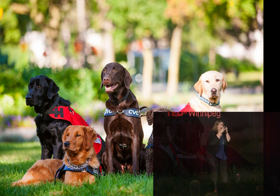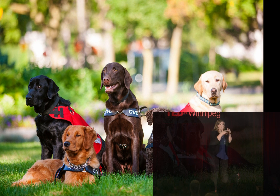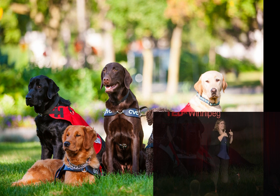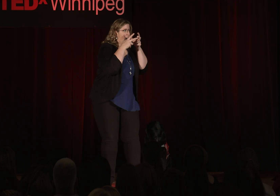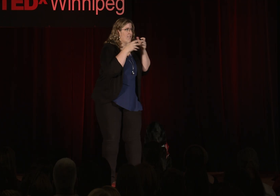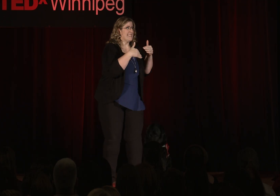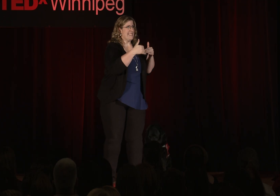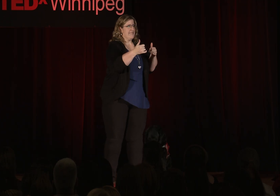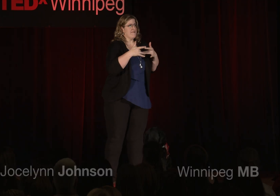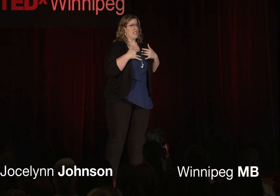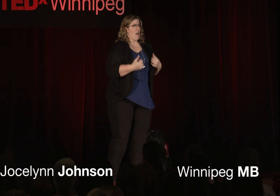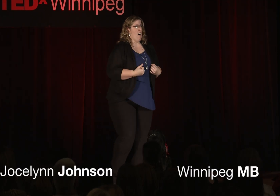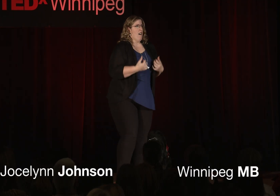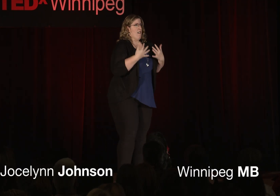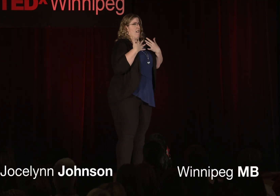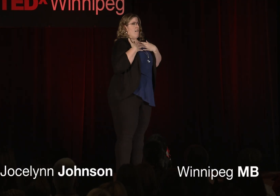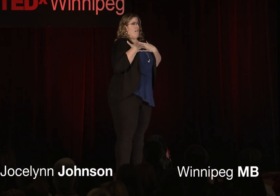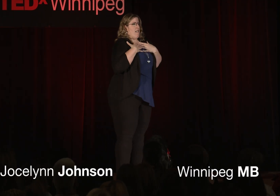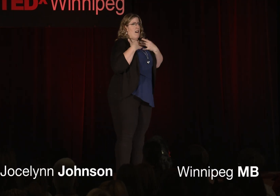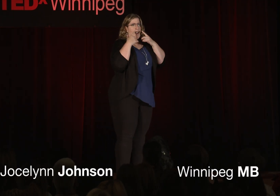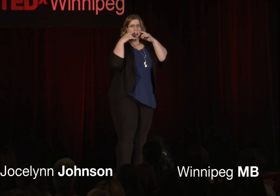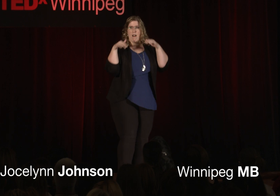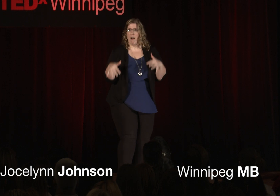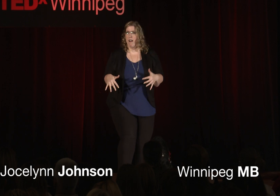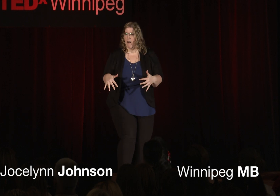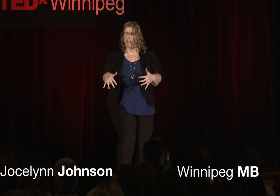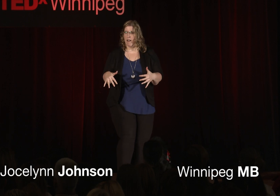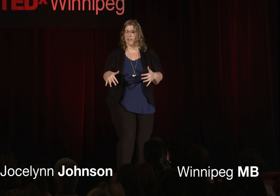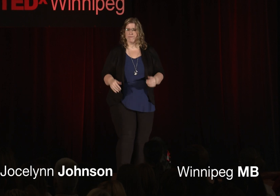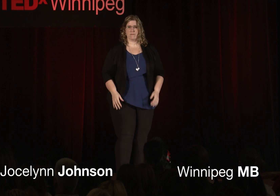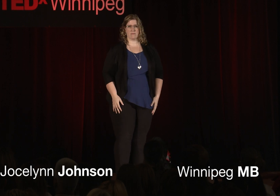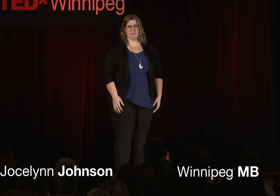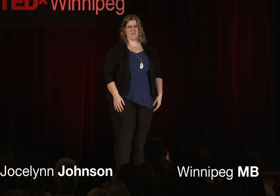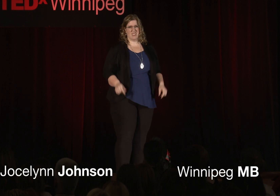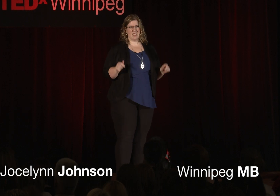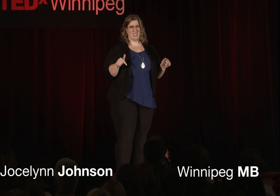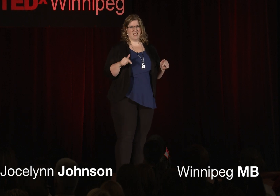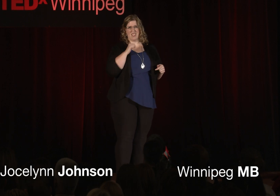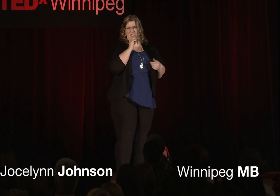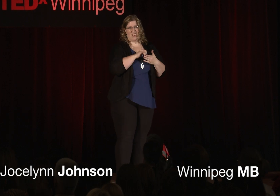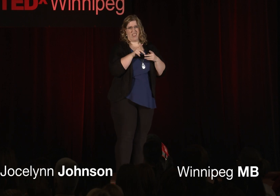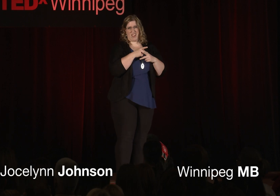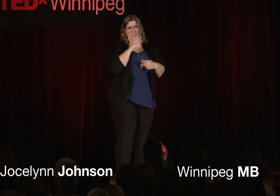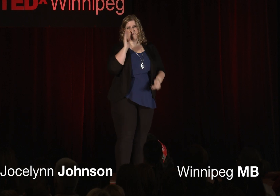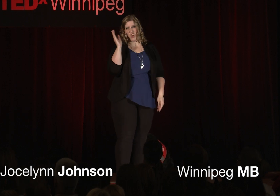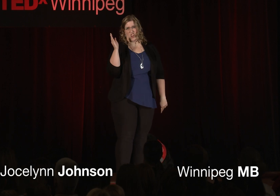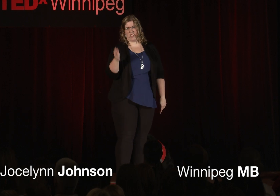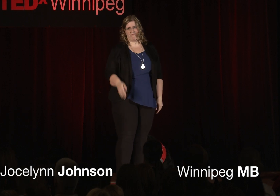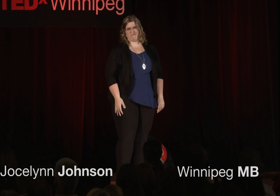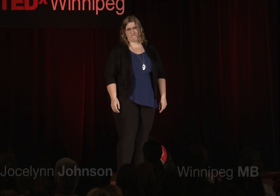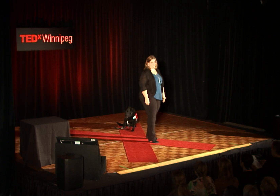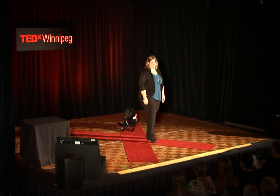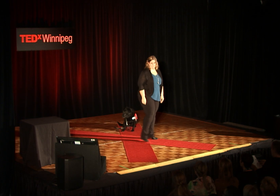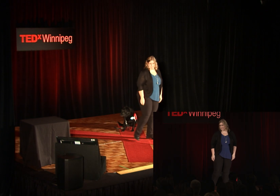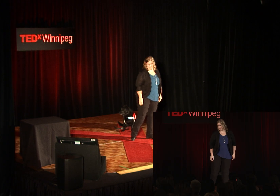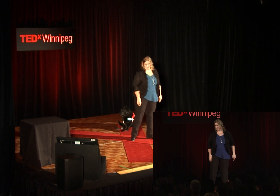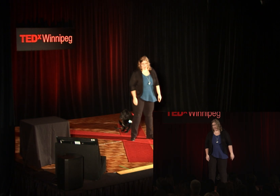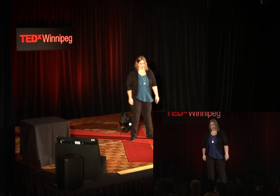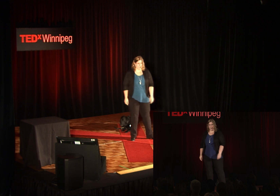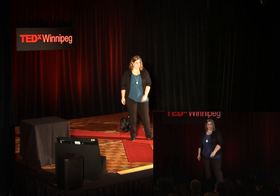and the audience leaves feeling inspired and amazed. This isn't one of those talks.